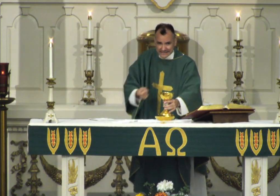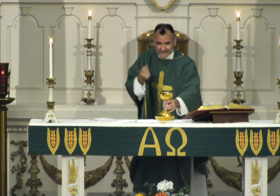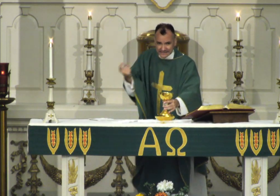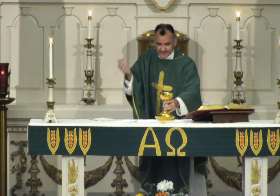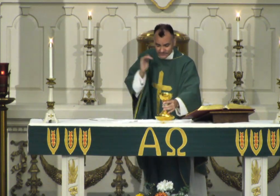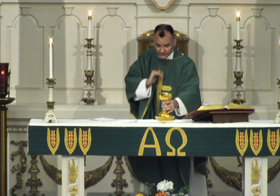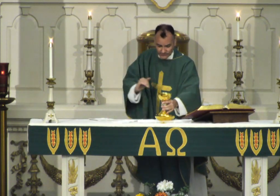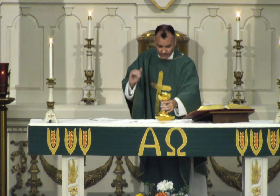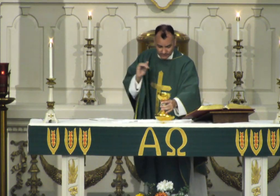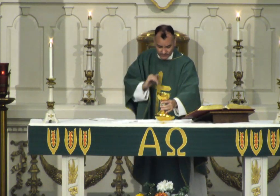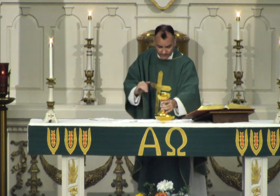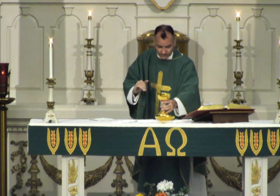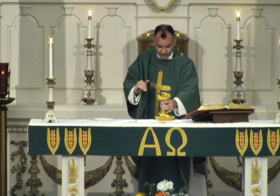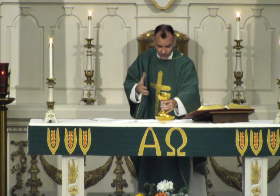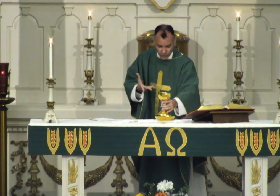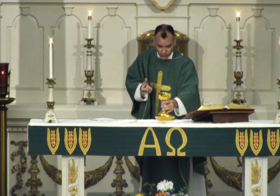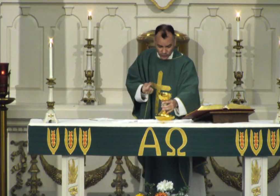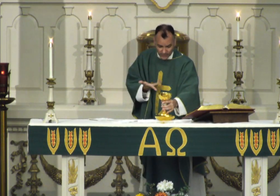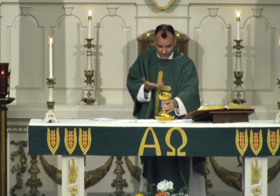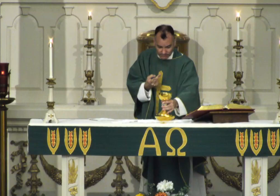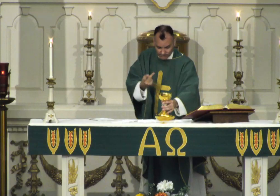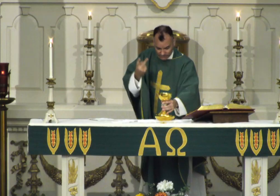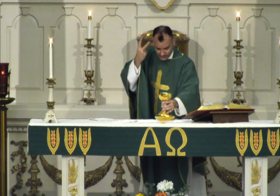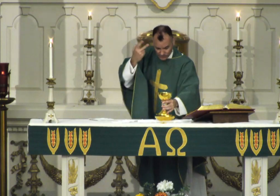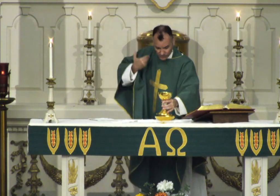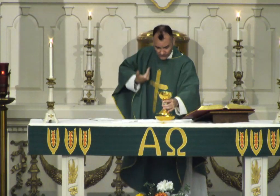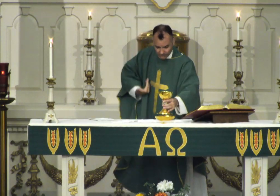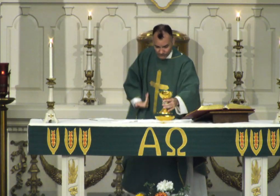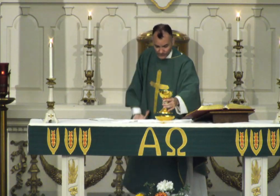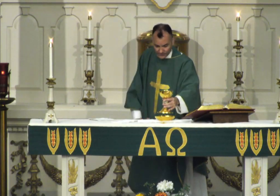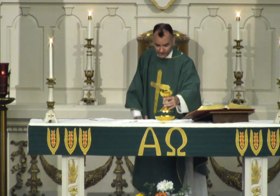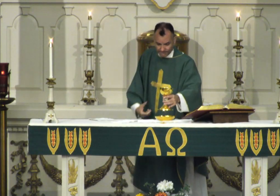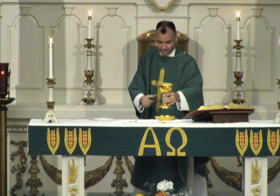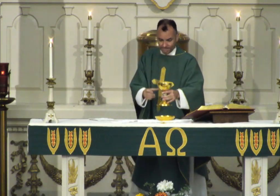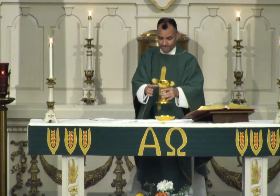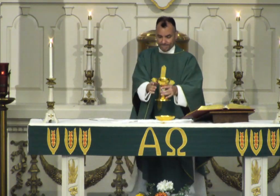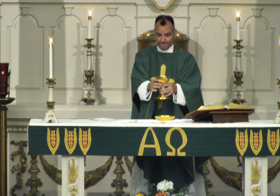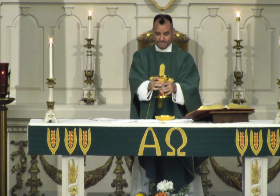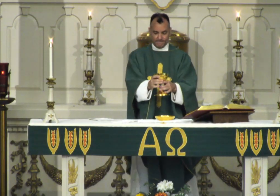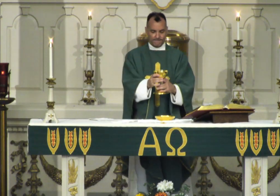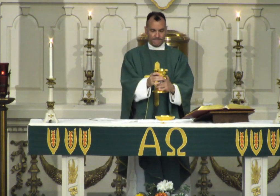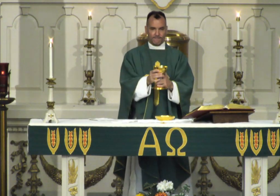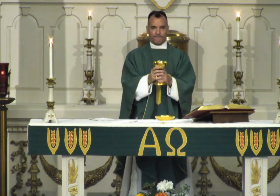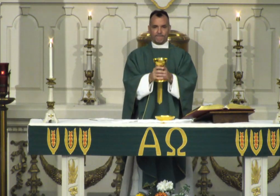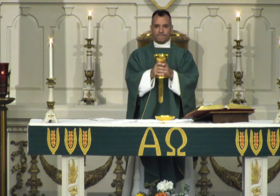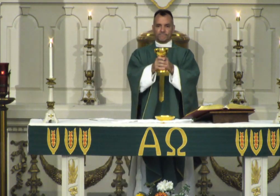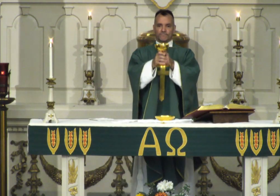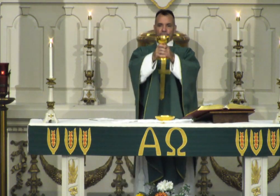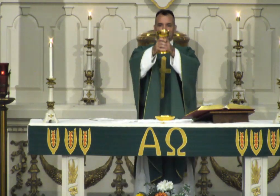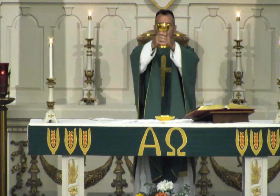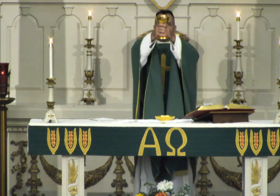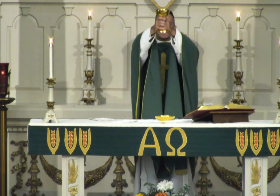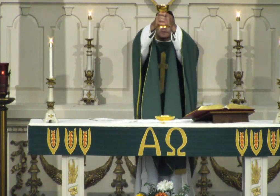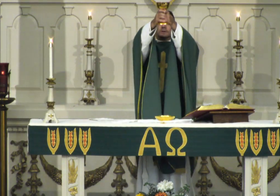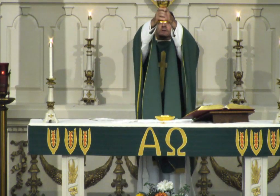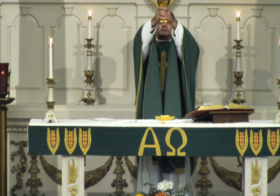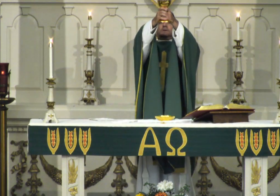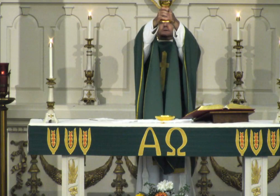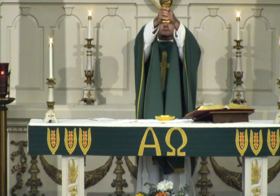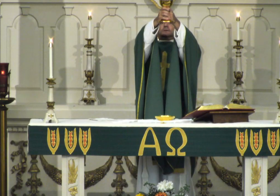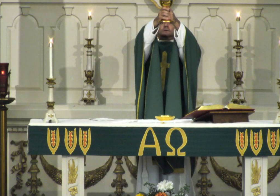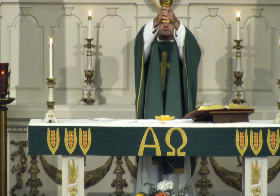poured out for you and for many for the forgiveness of sins. Do this in memory of me."